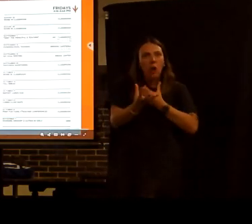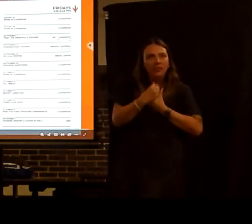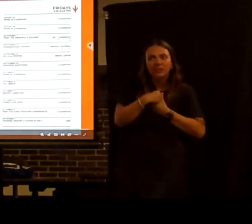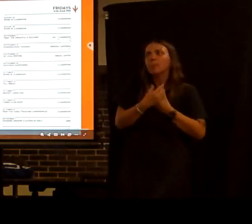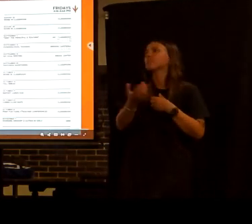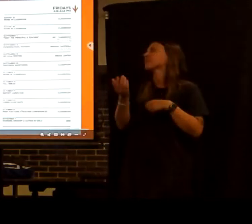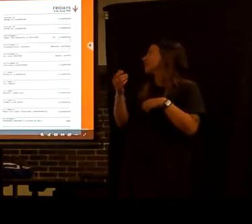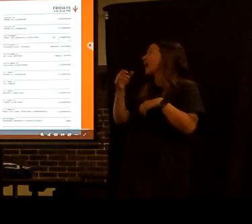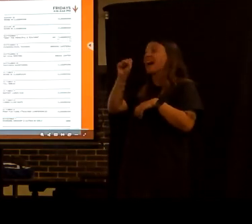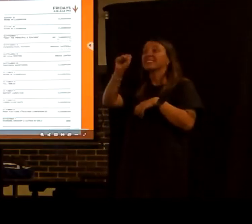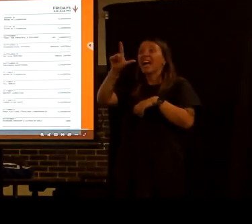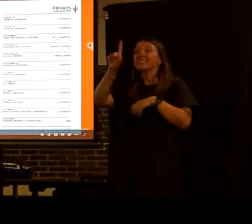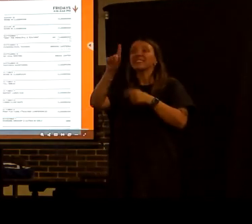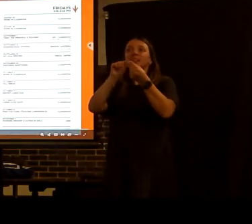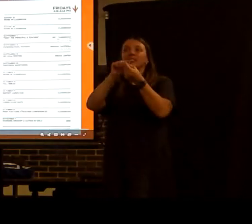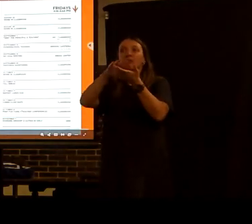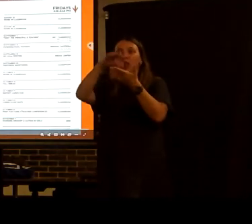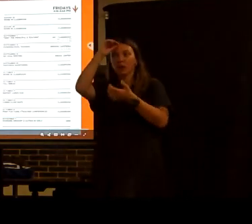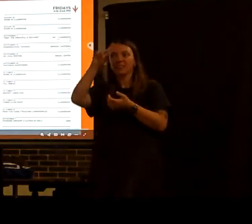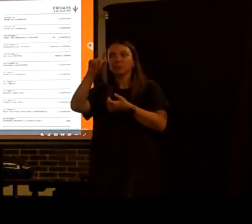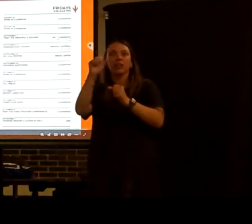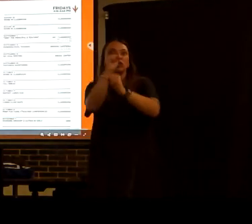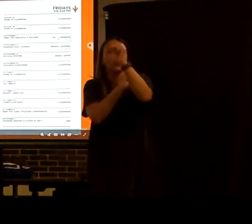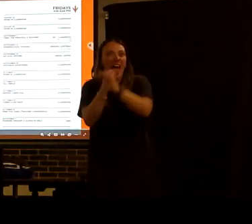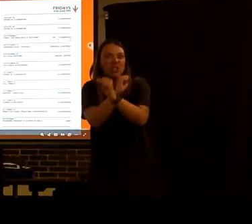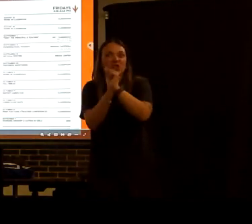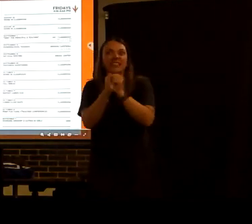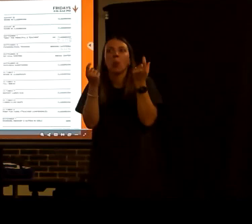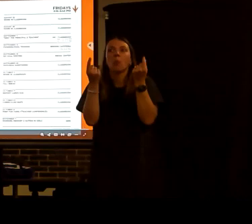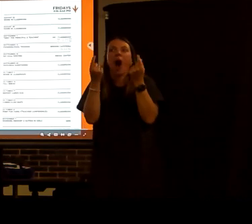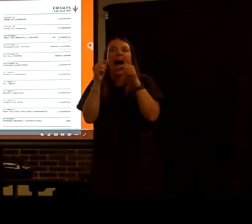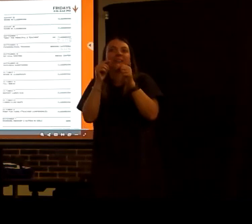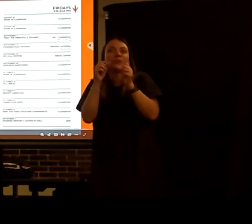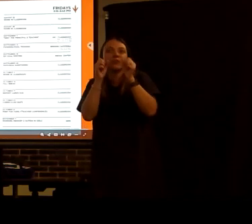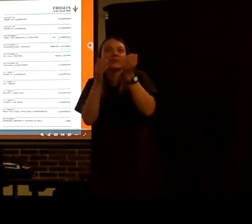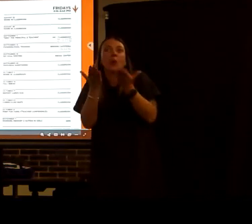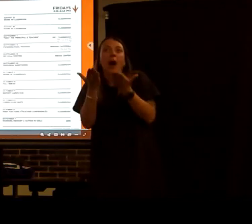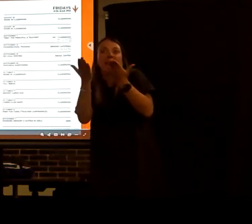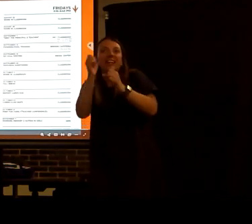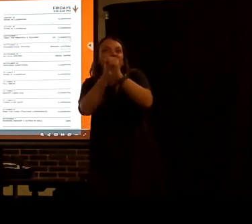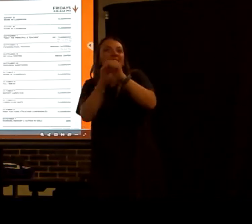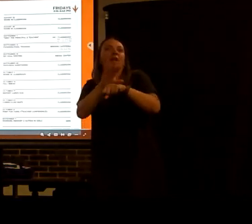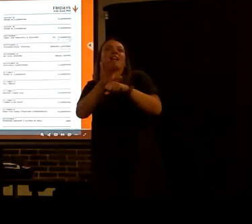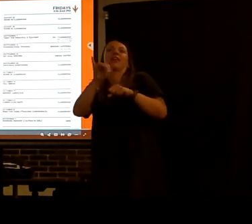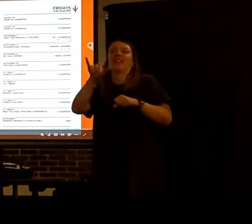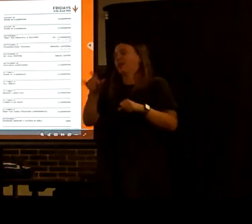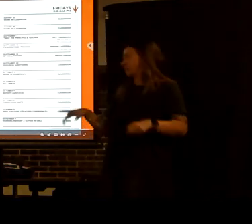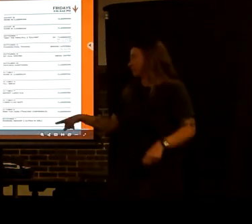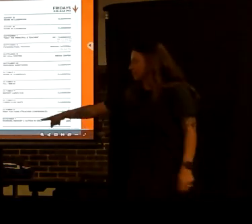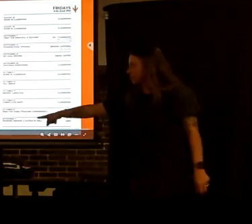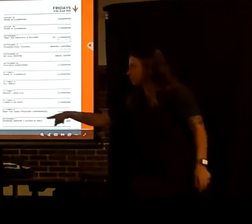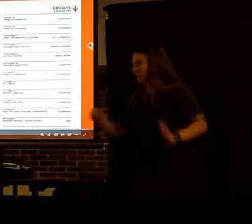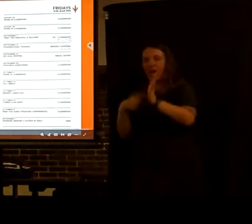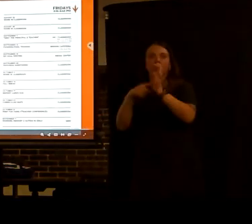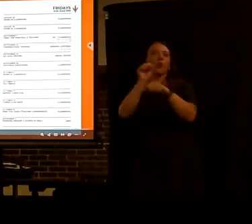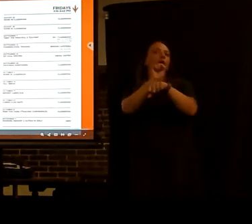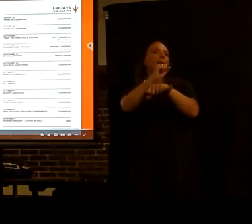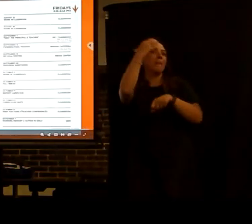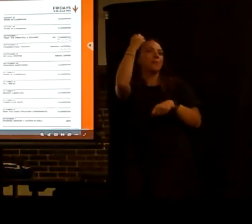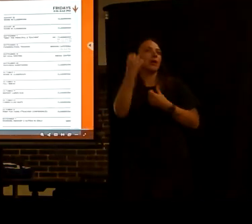like autism. How do you teach children with autism, specific learning disabilities, SLD? So we